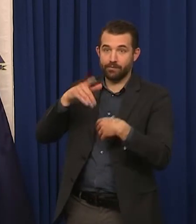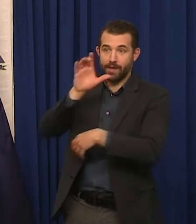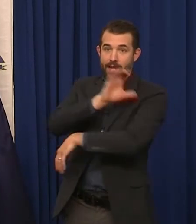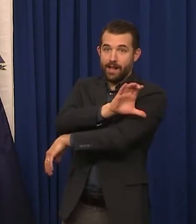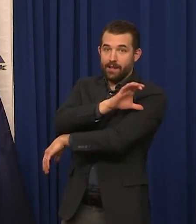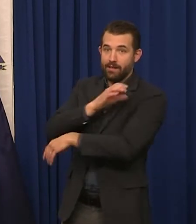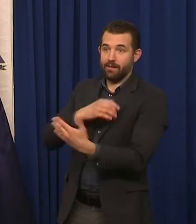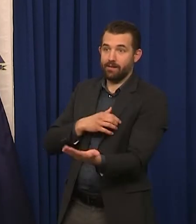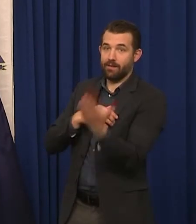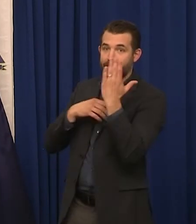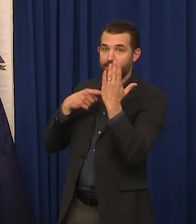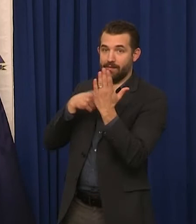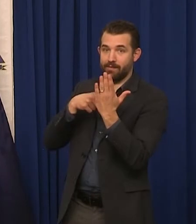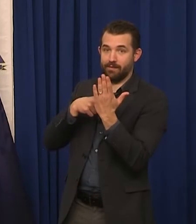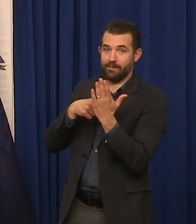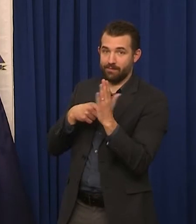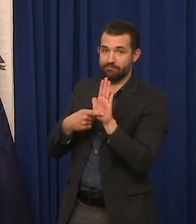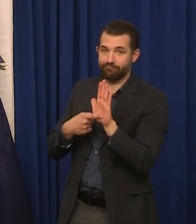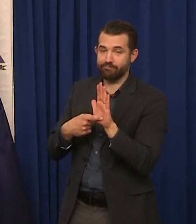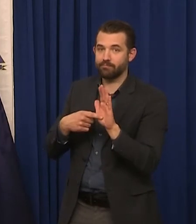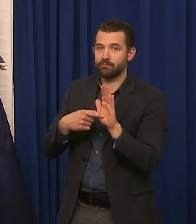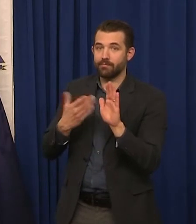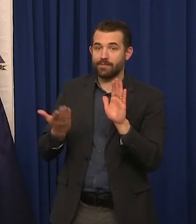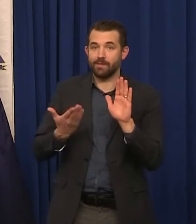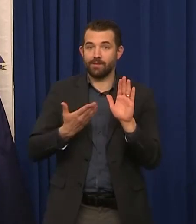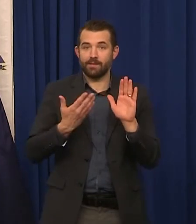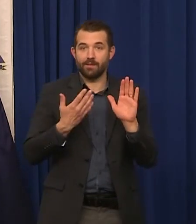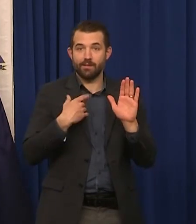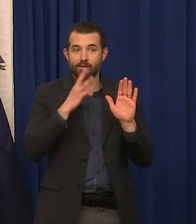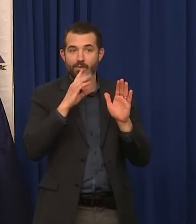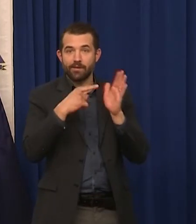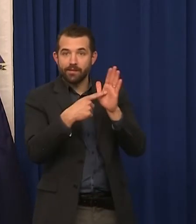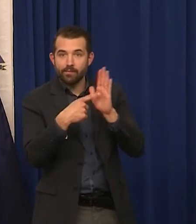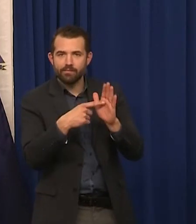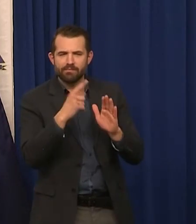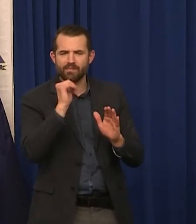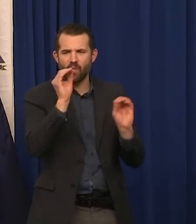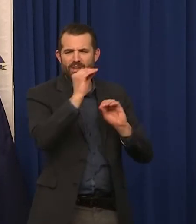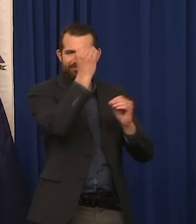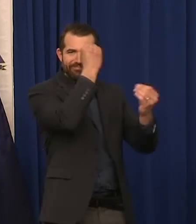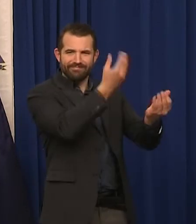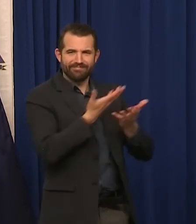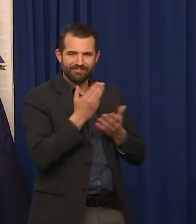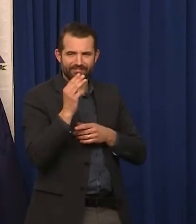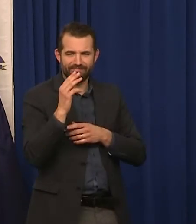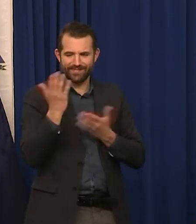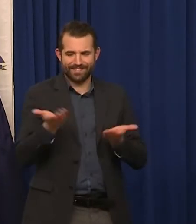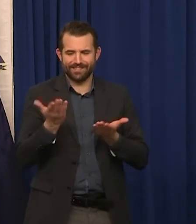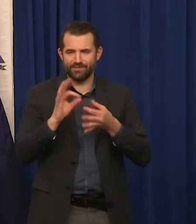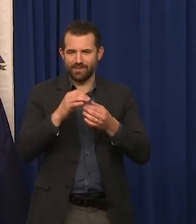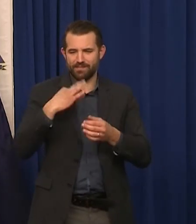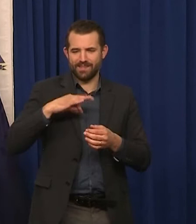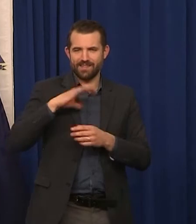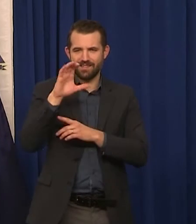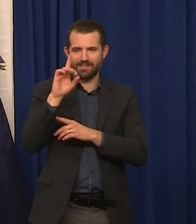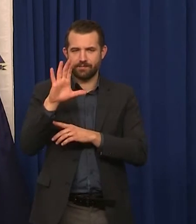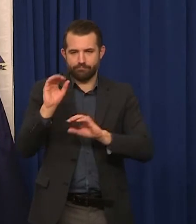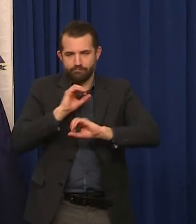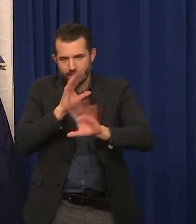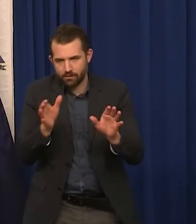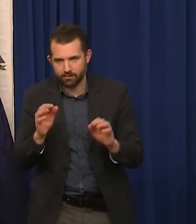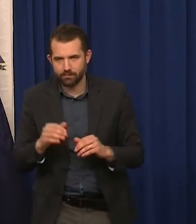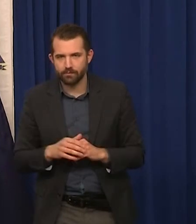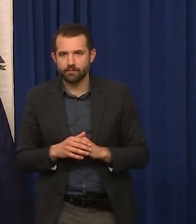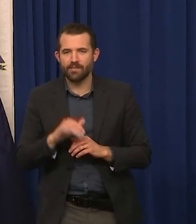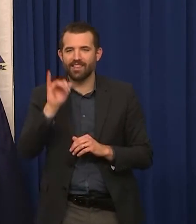doesn't necessarily get notified of that. And so much of what was on that map was data that was culled from the